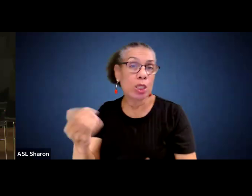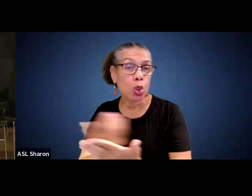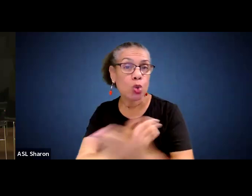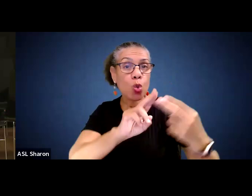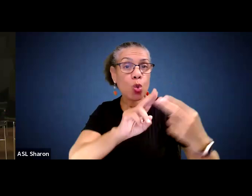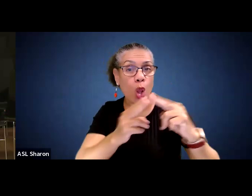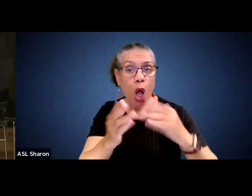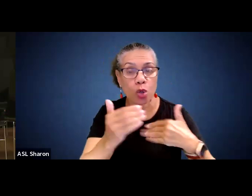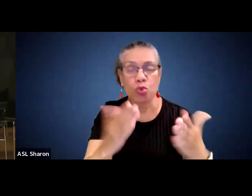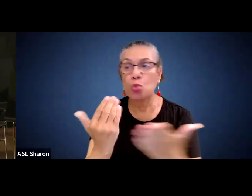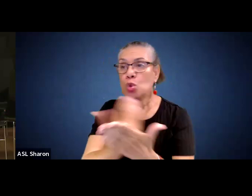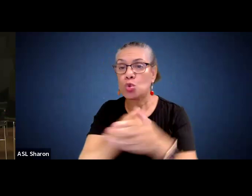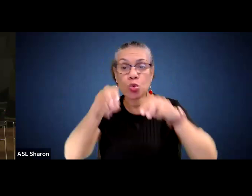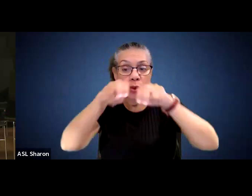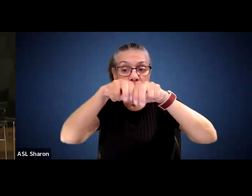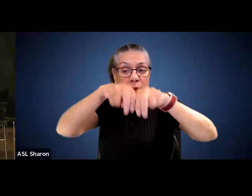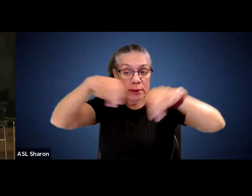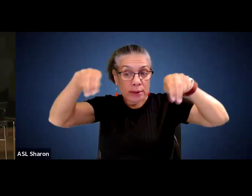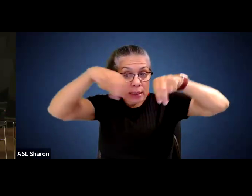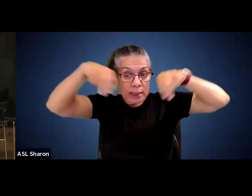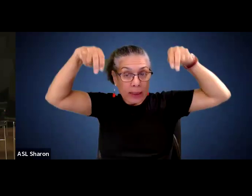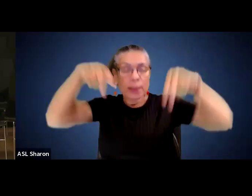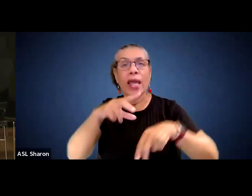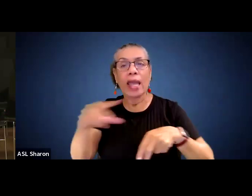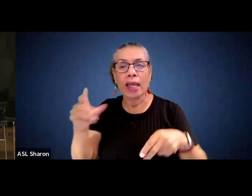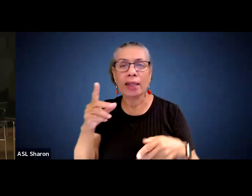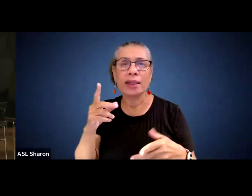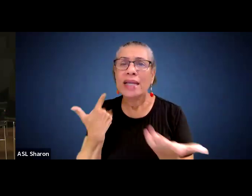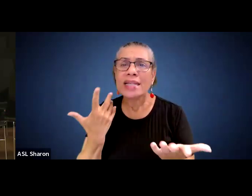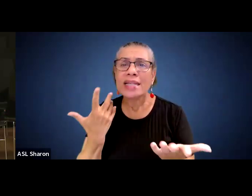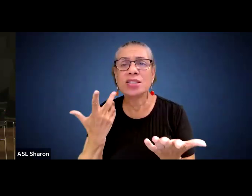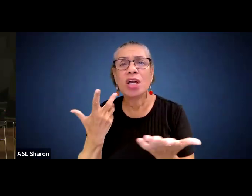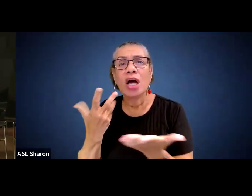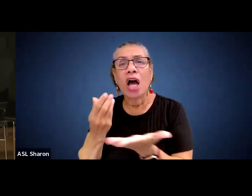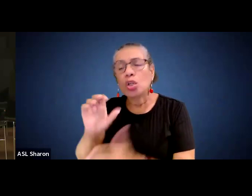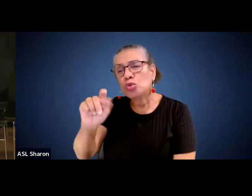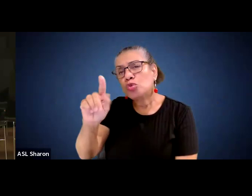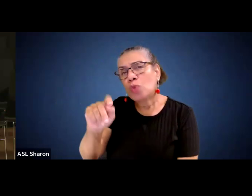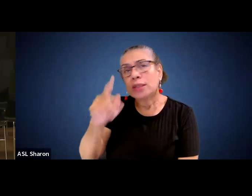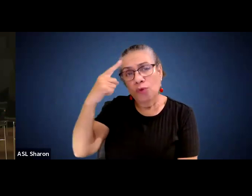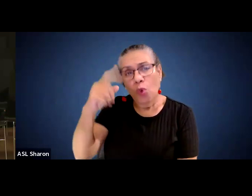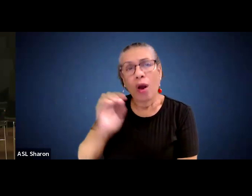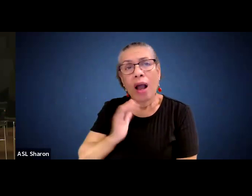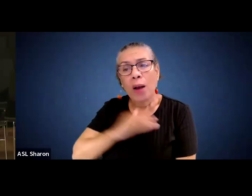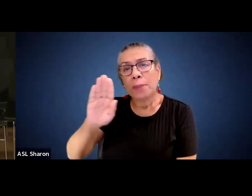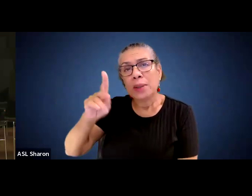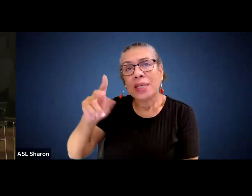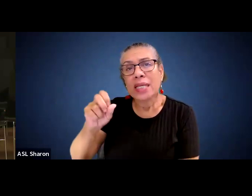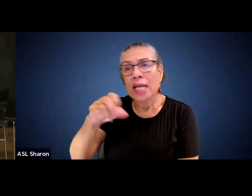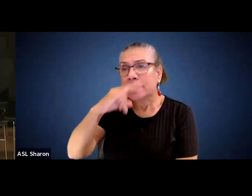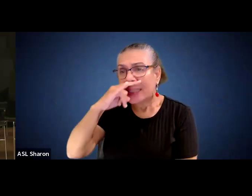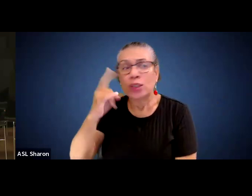new stands, and we need new fields. And it's a trust for our BPS kids and for community